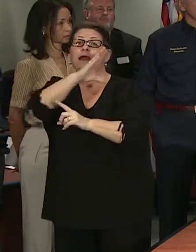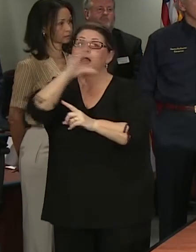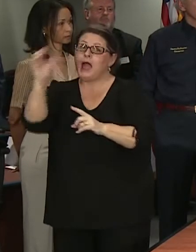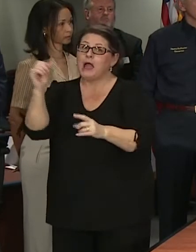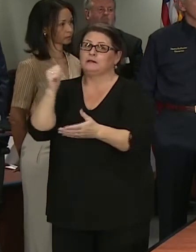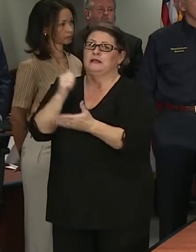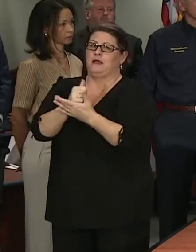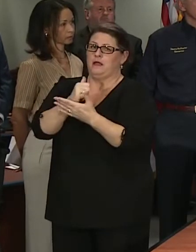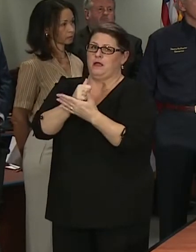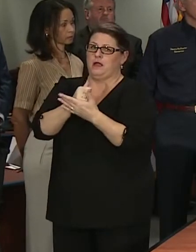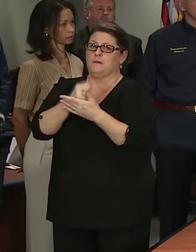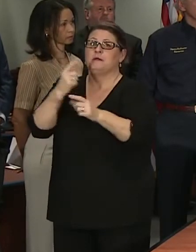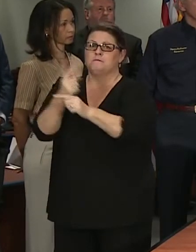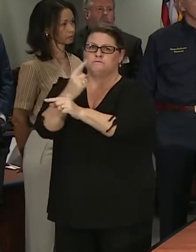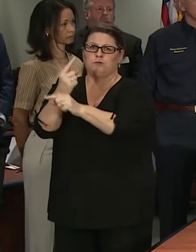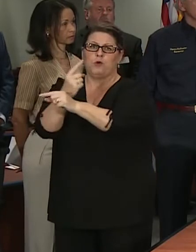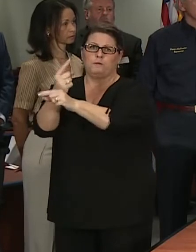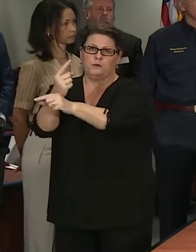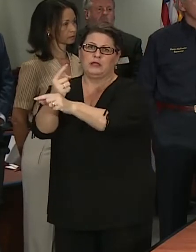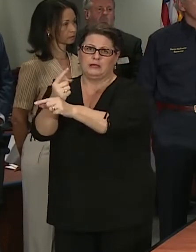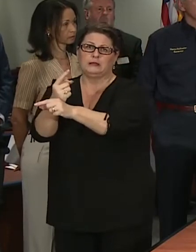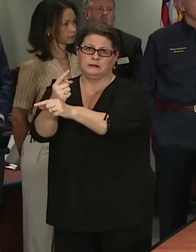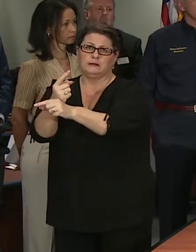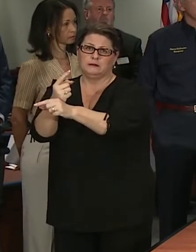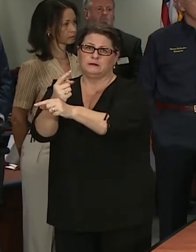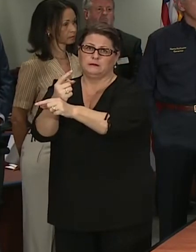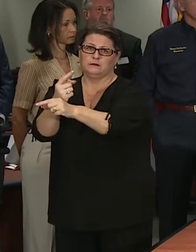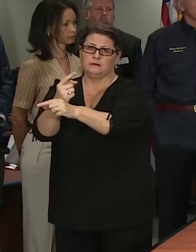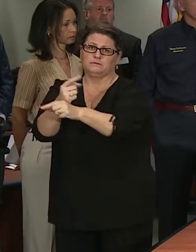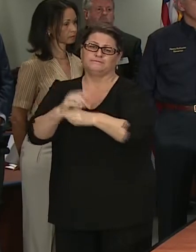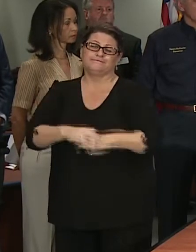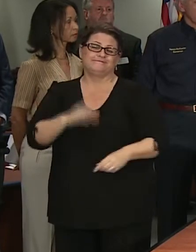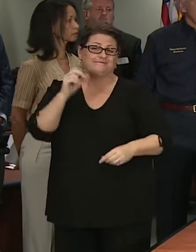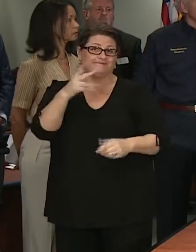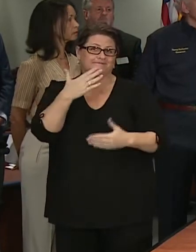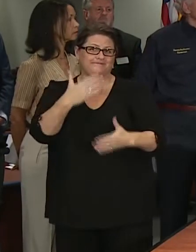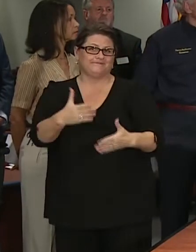appropriately and safely during the COVID-19 pandemic. Thank you.